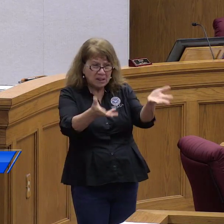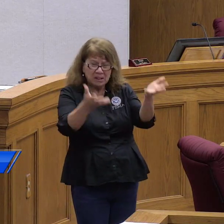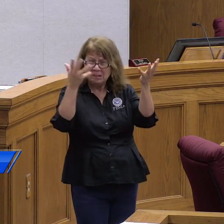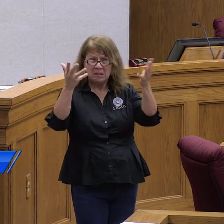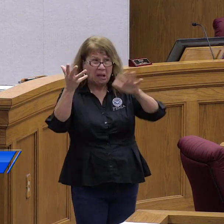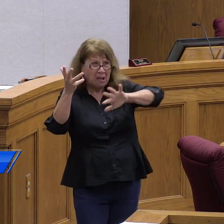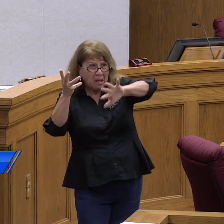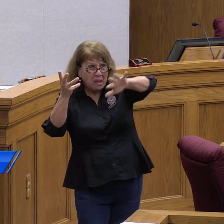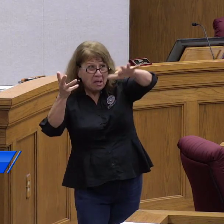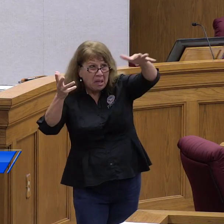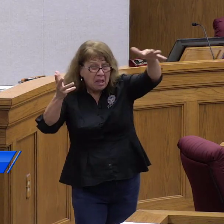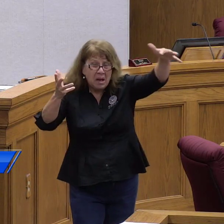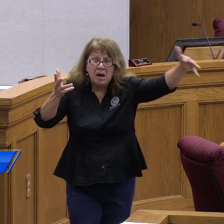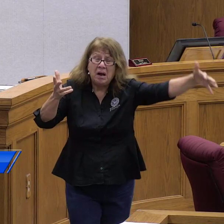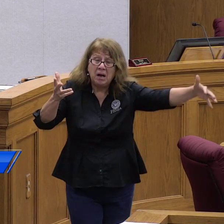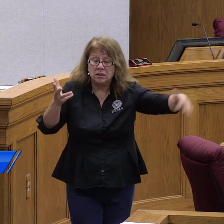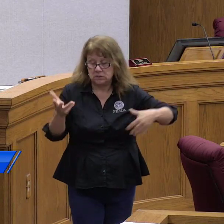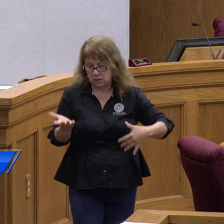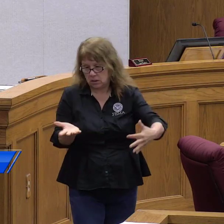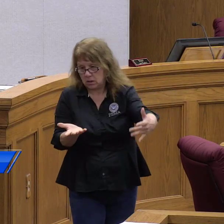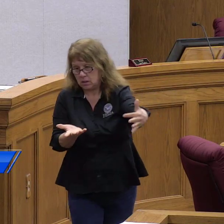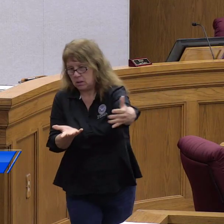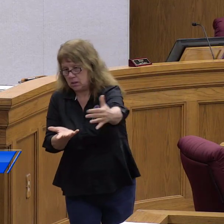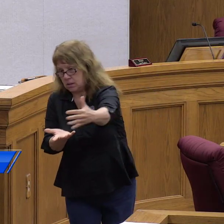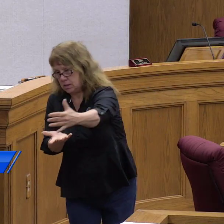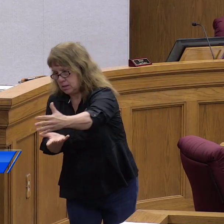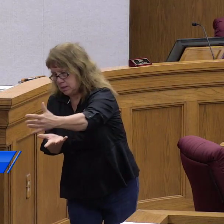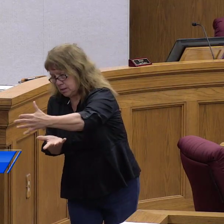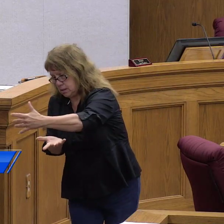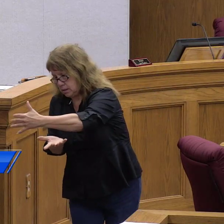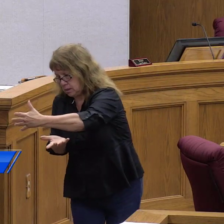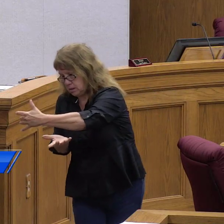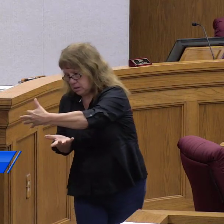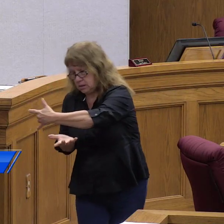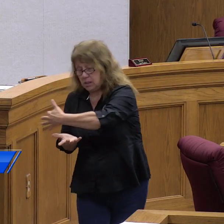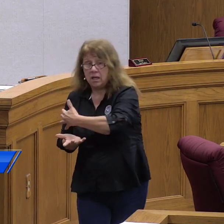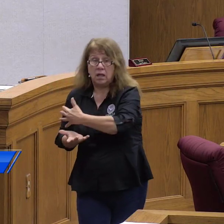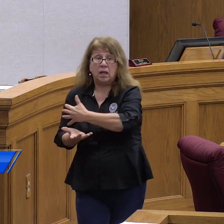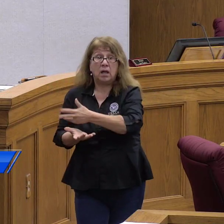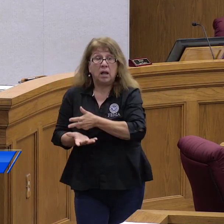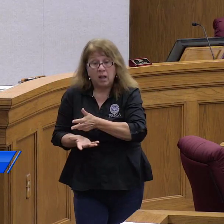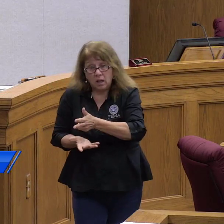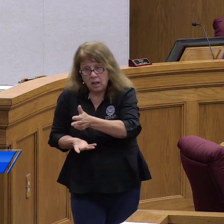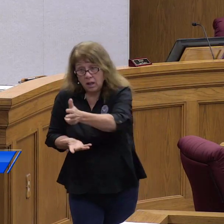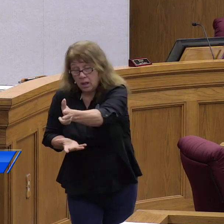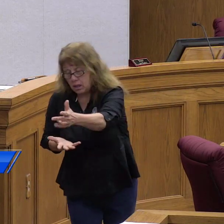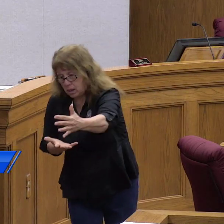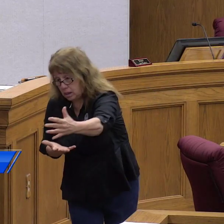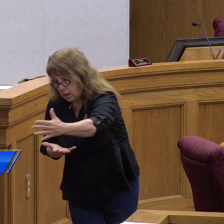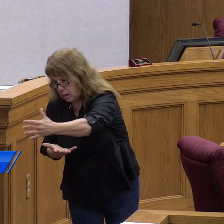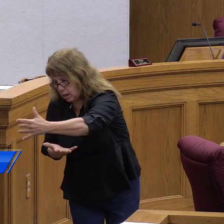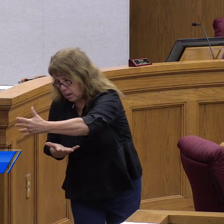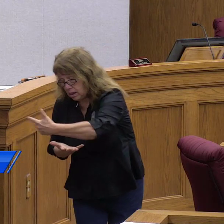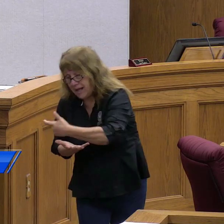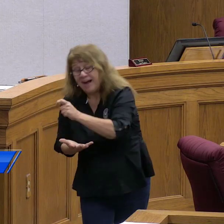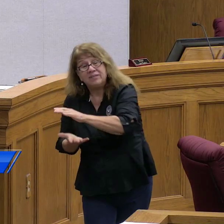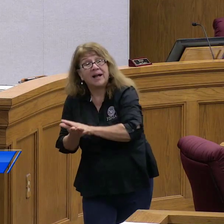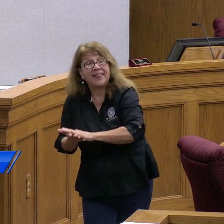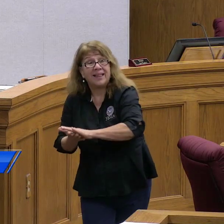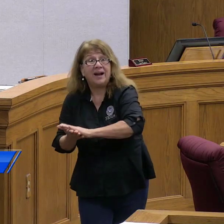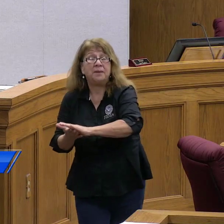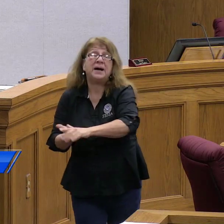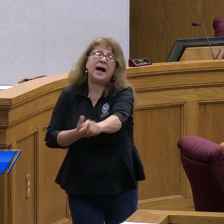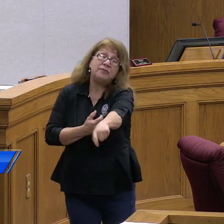the debris collected is from those neighborhoods, and we are trying to get this debris out of